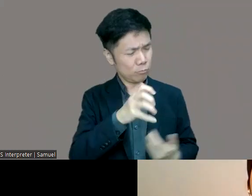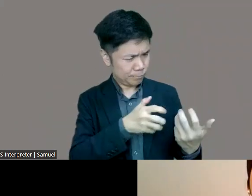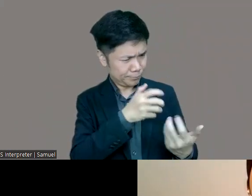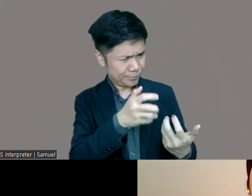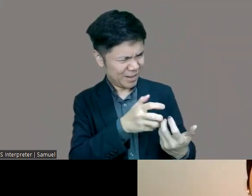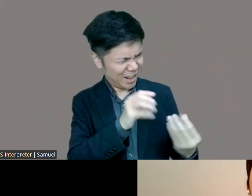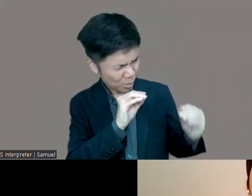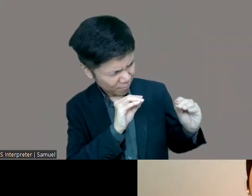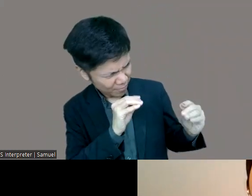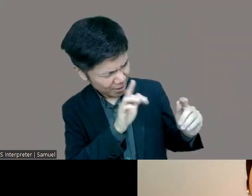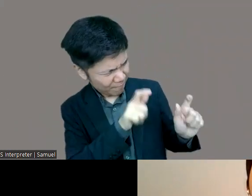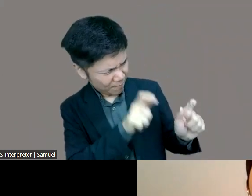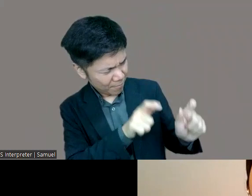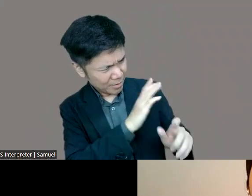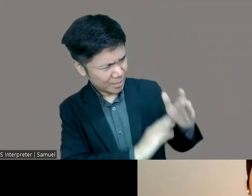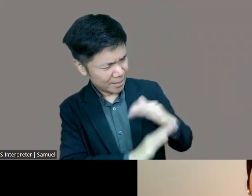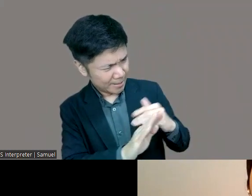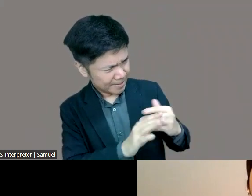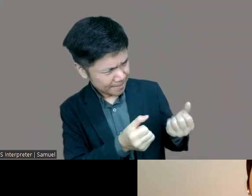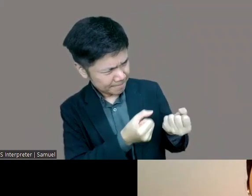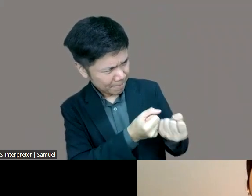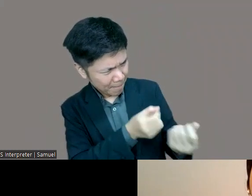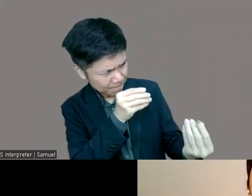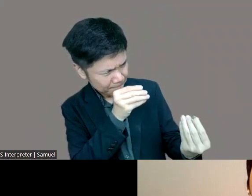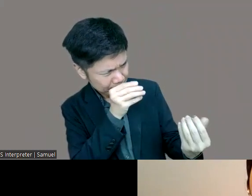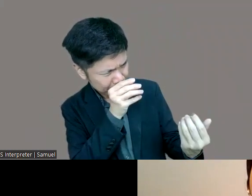or reasonable accommodation measures